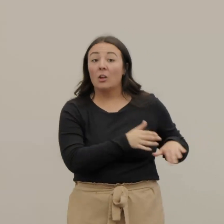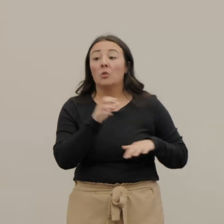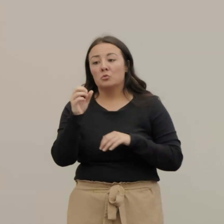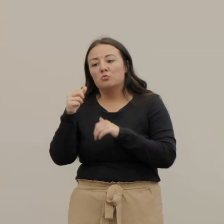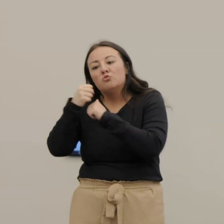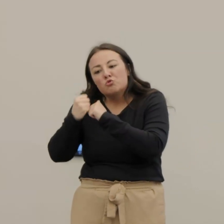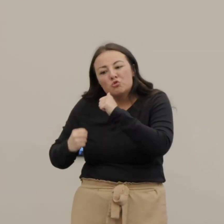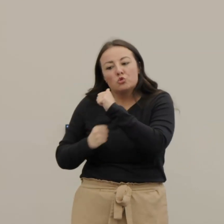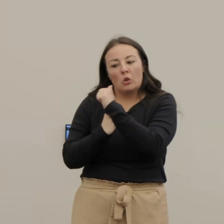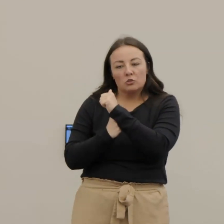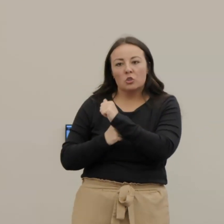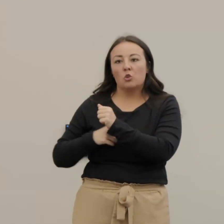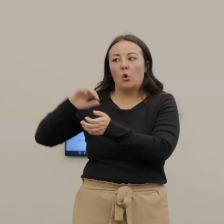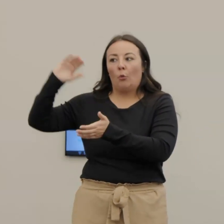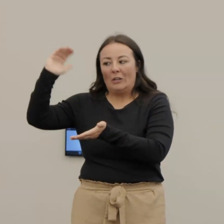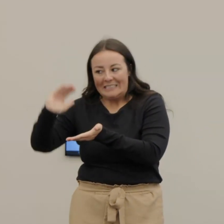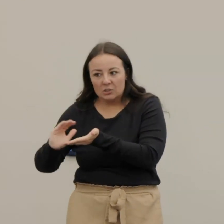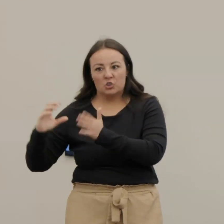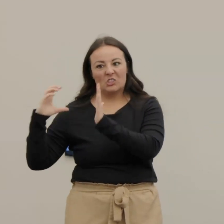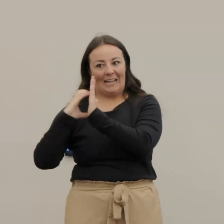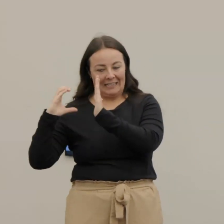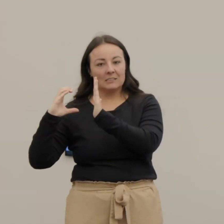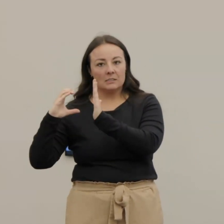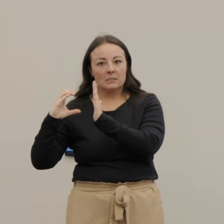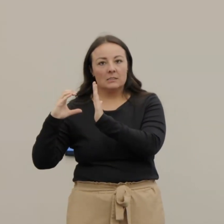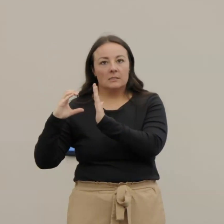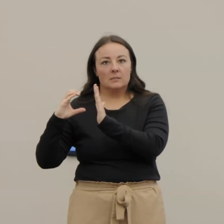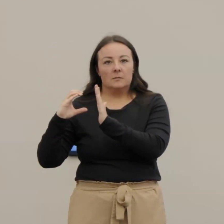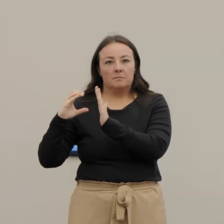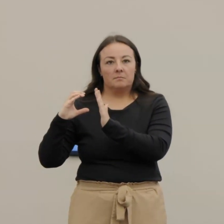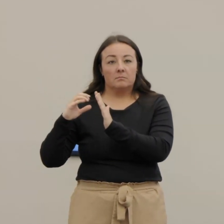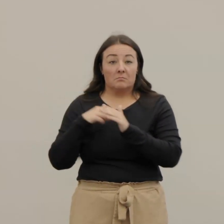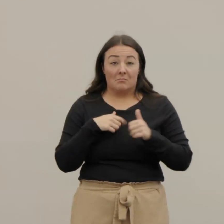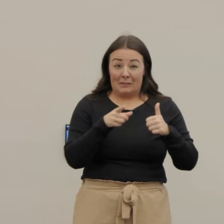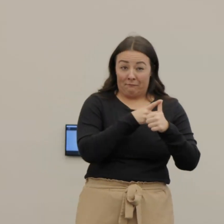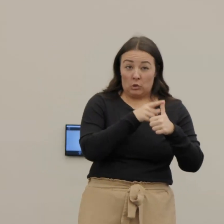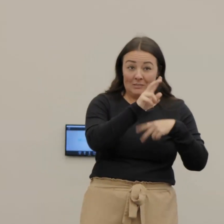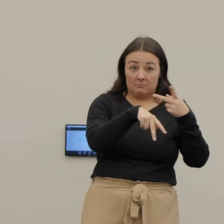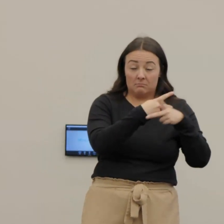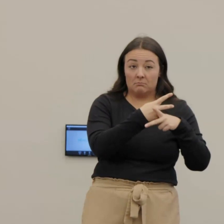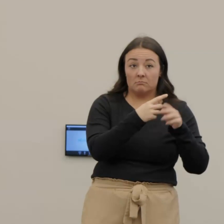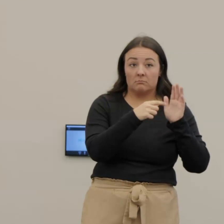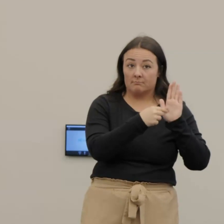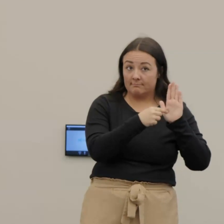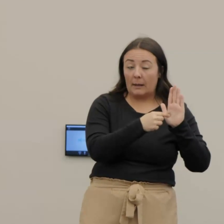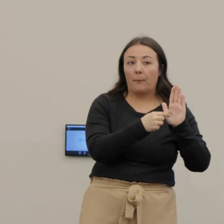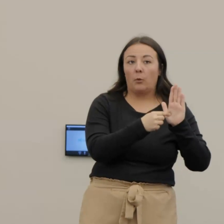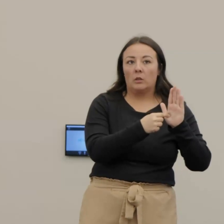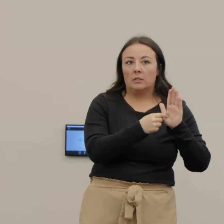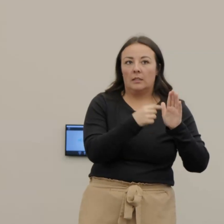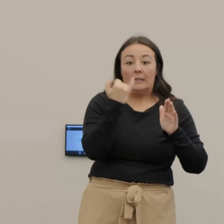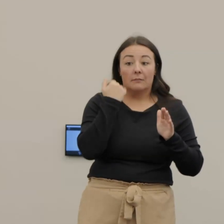structure, reduction of text. In the first example, if you were to read all those words, somebody was